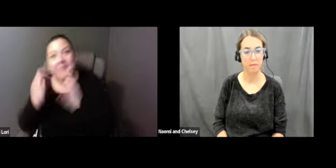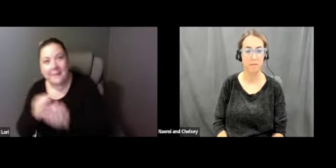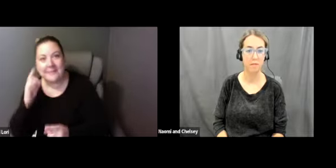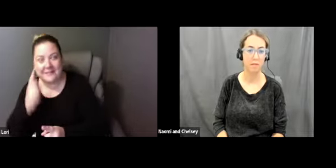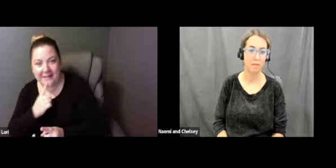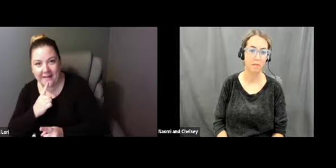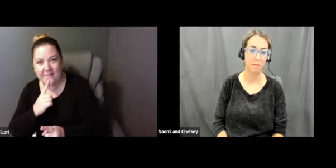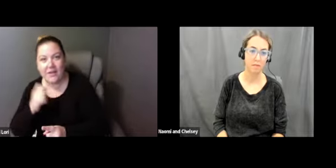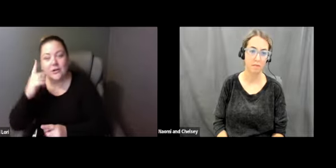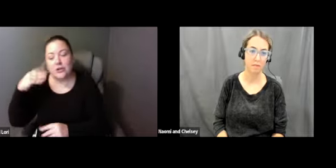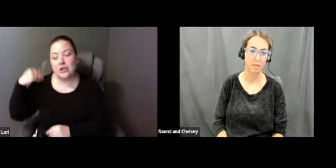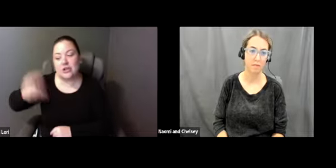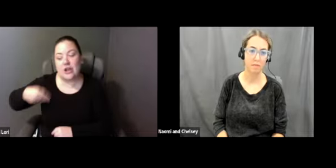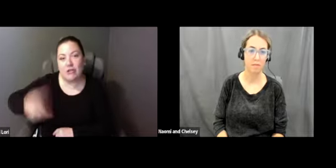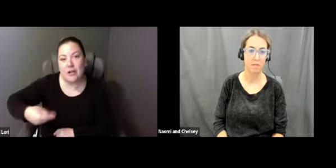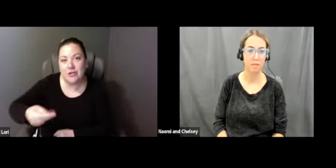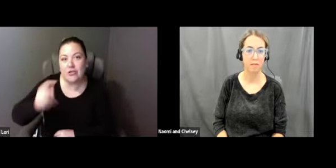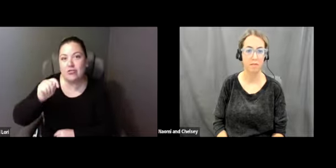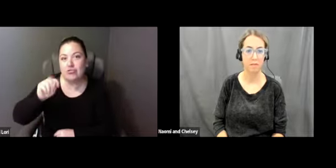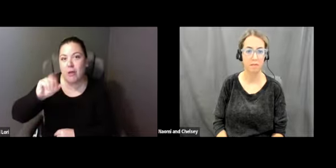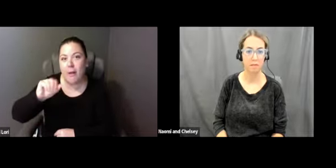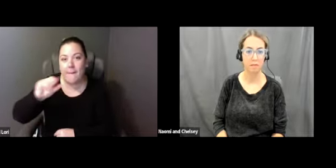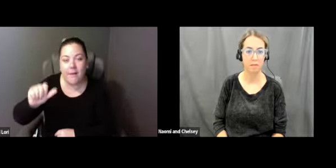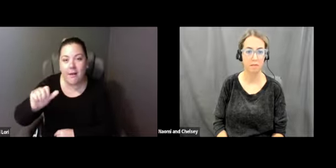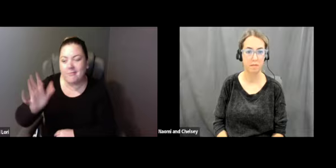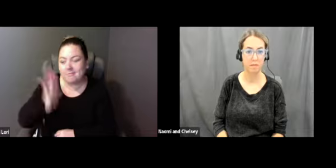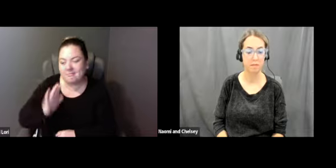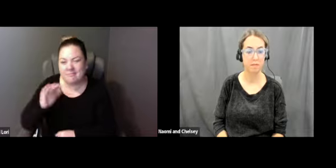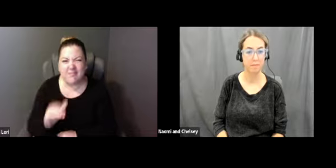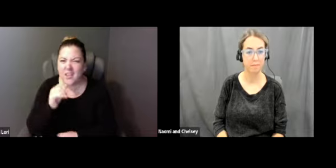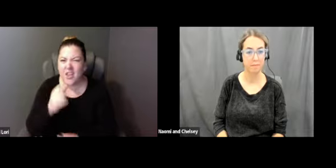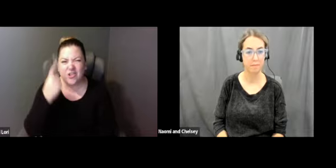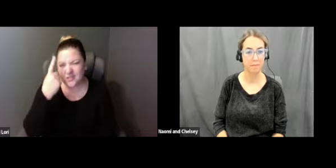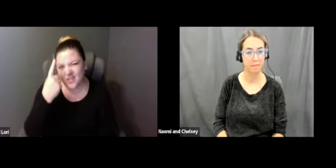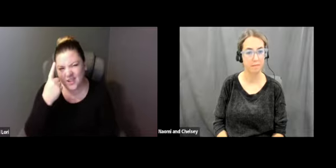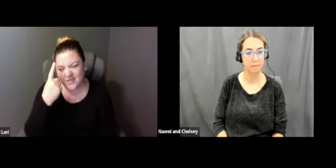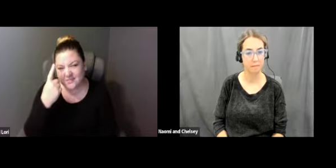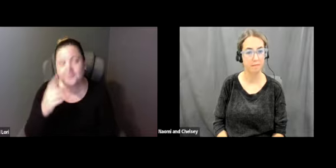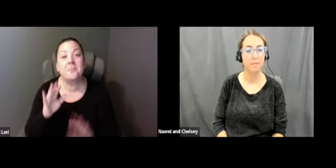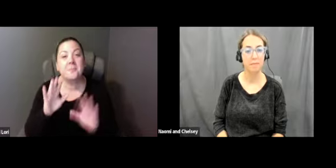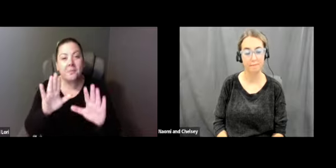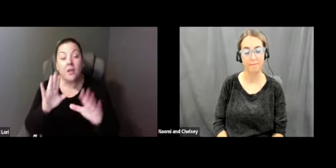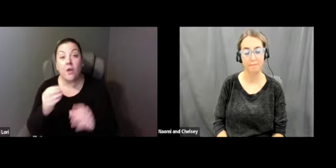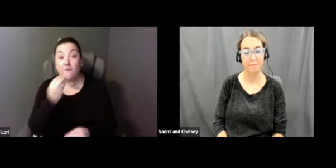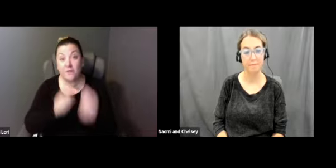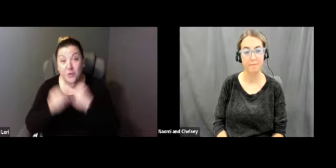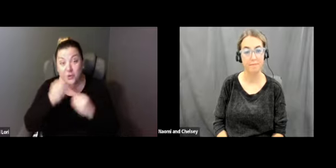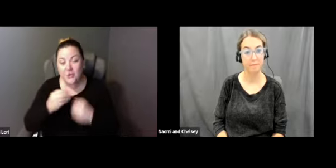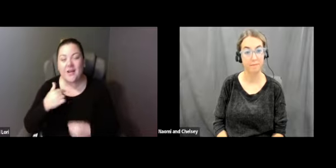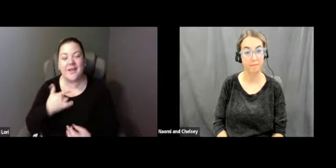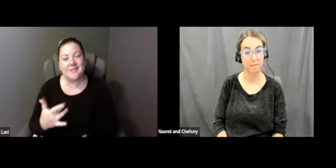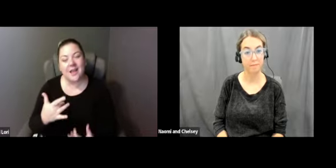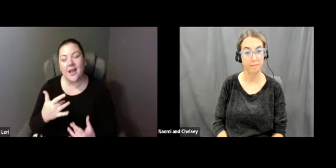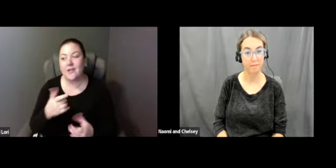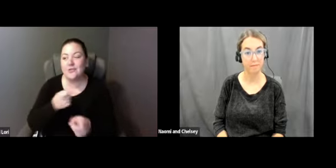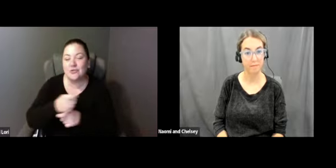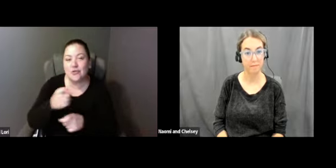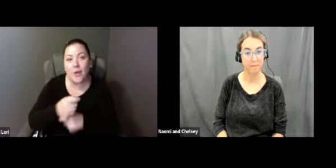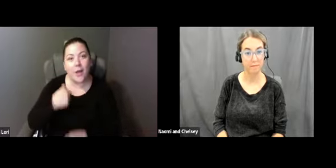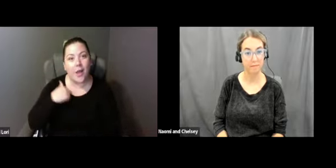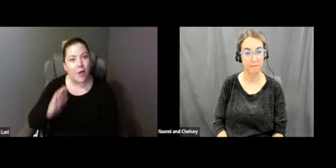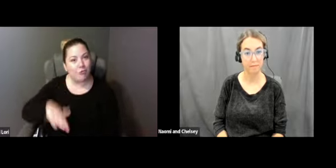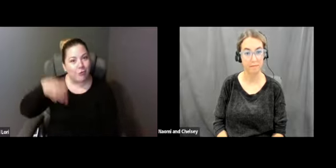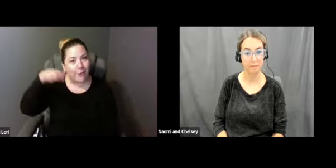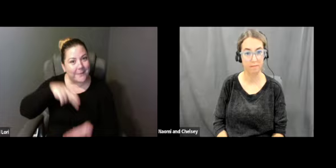quite understand until I was older. I used to have this script where I joked about growing up as a dancer who did ballet, growing